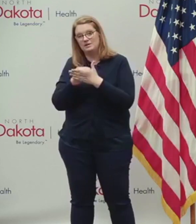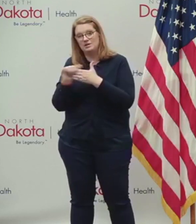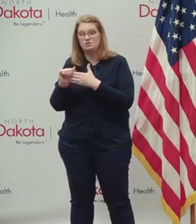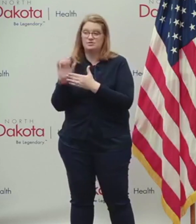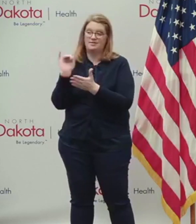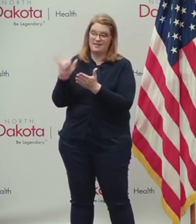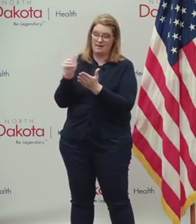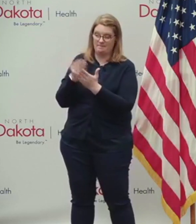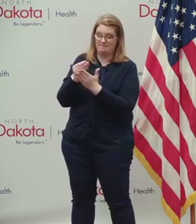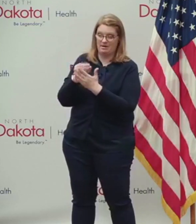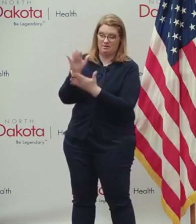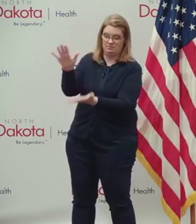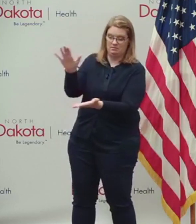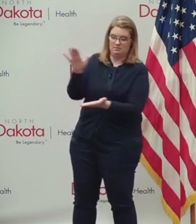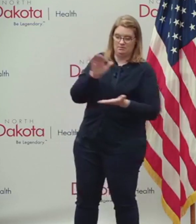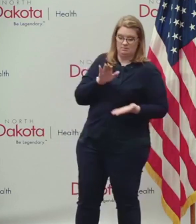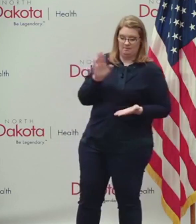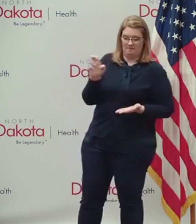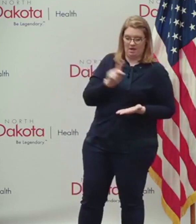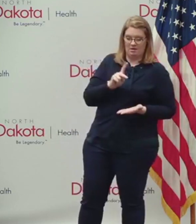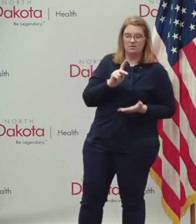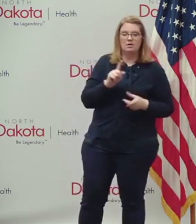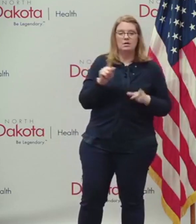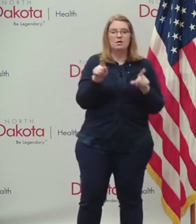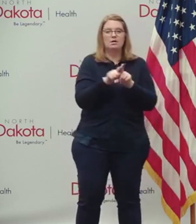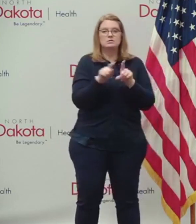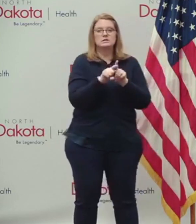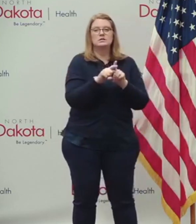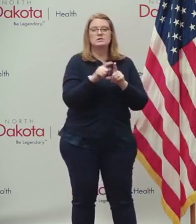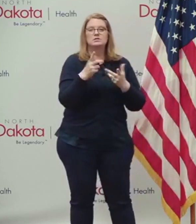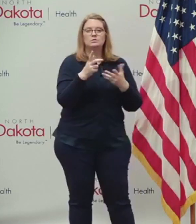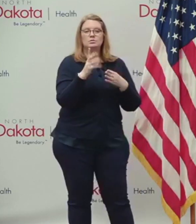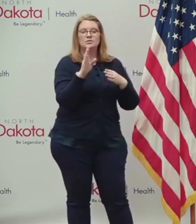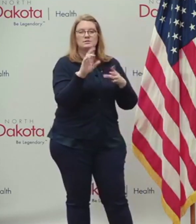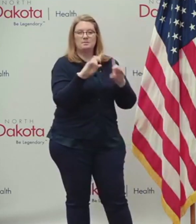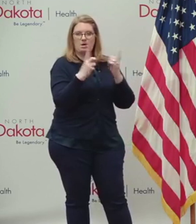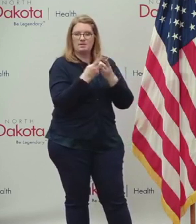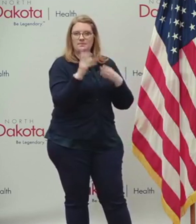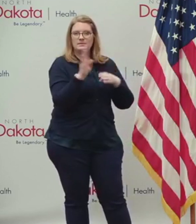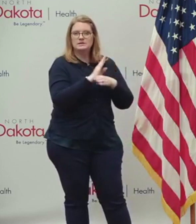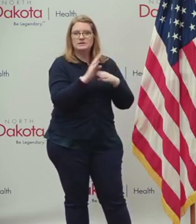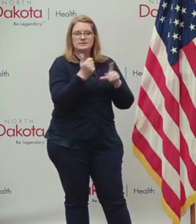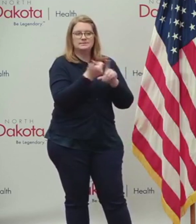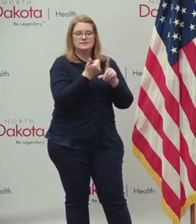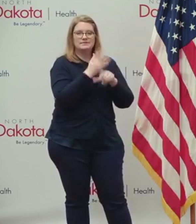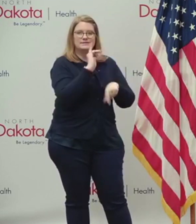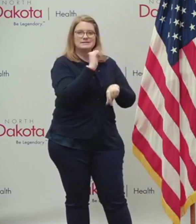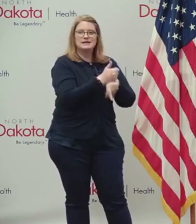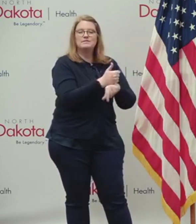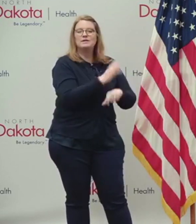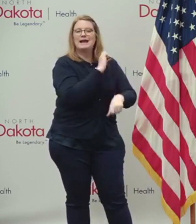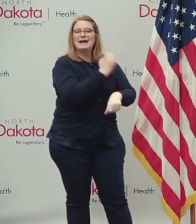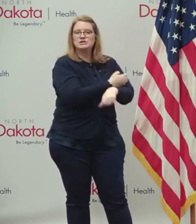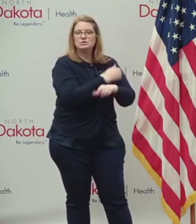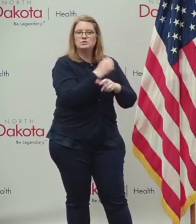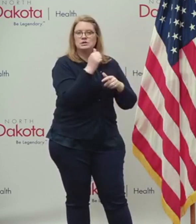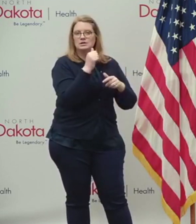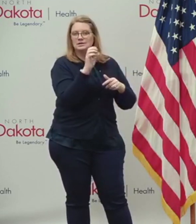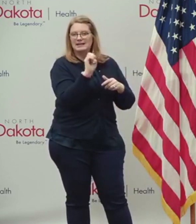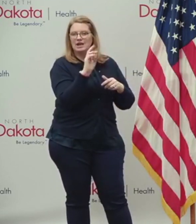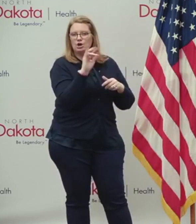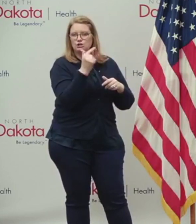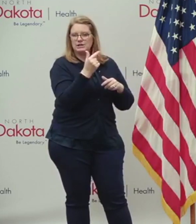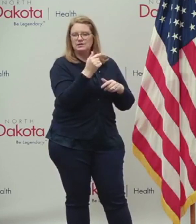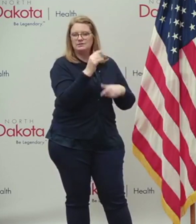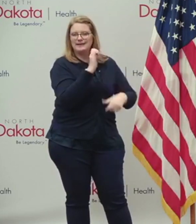turned back. And then we also had, through Commerce, had put together a program for energy resiliency grants,